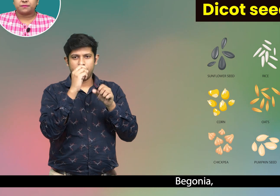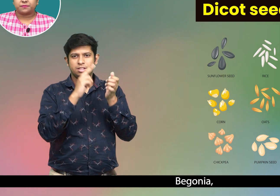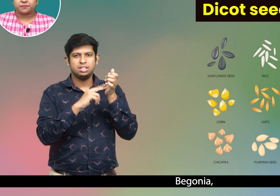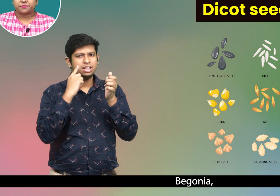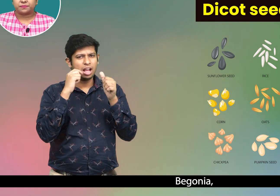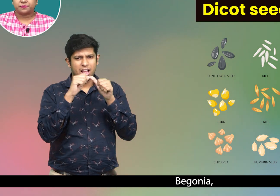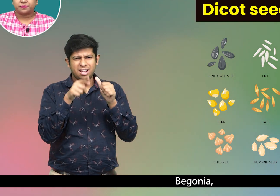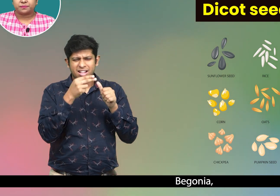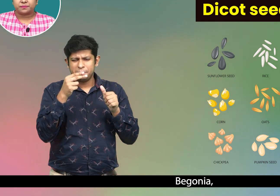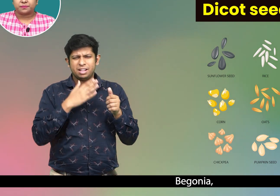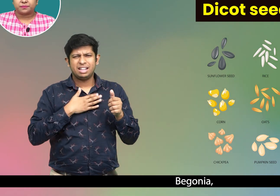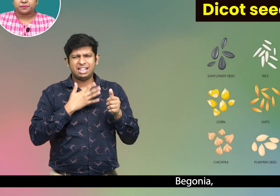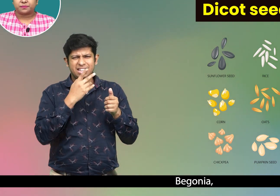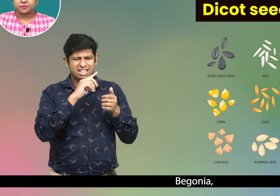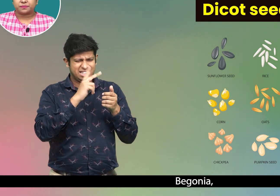begonia,